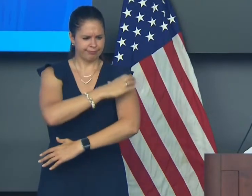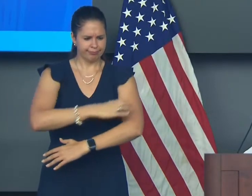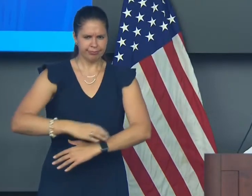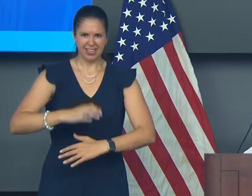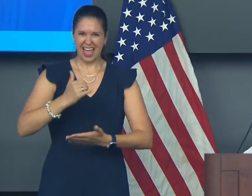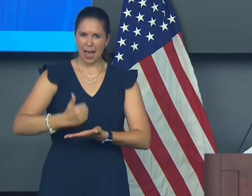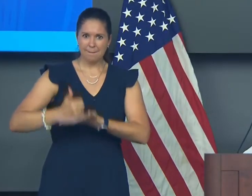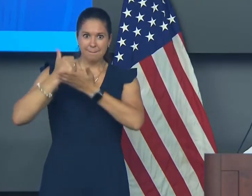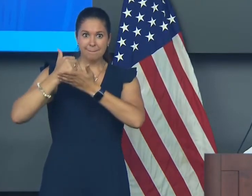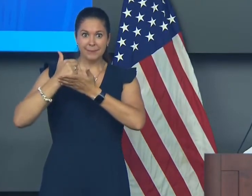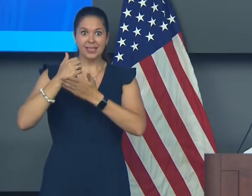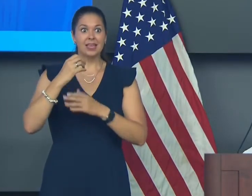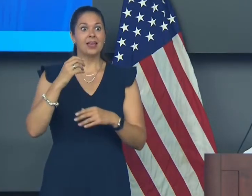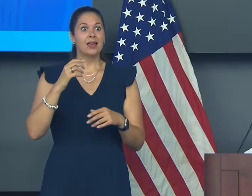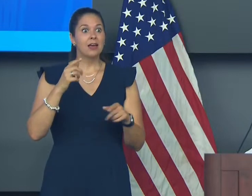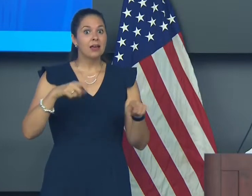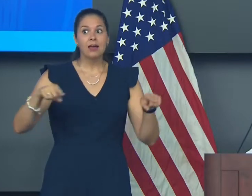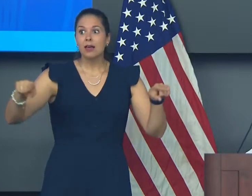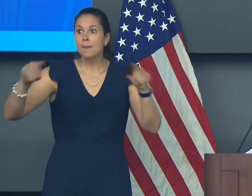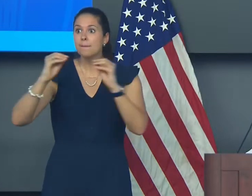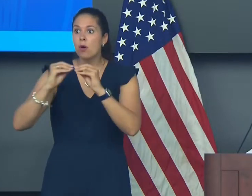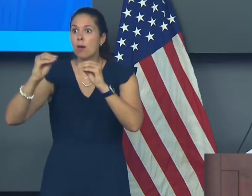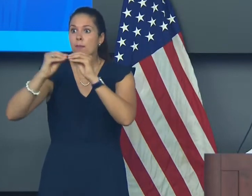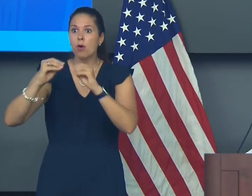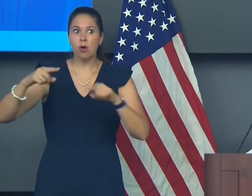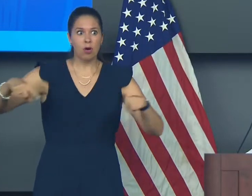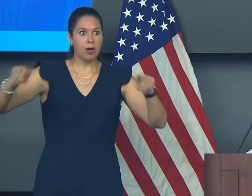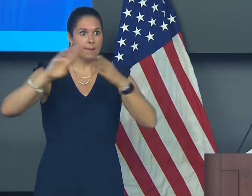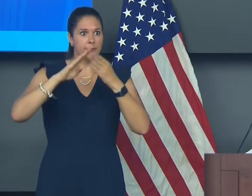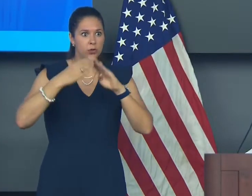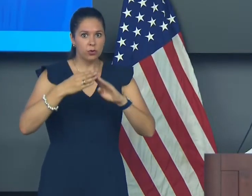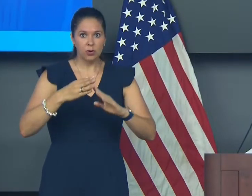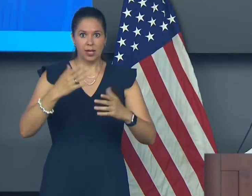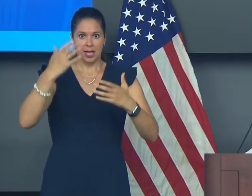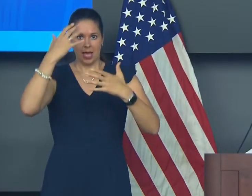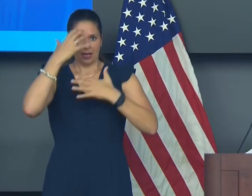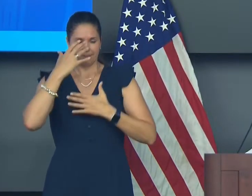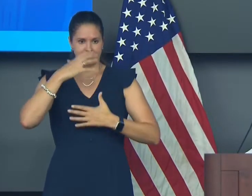help more the more our community participates in taking advantage of it.